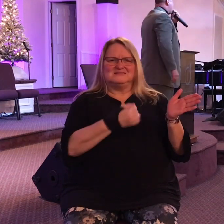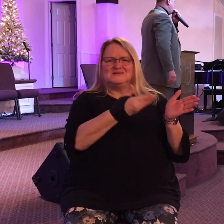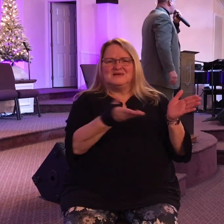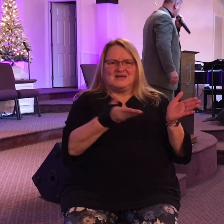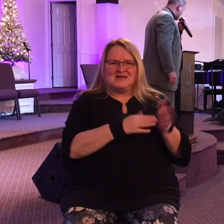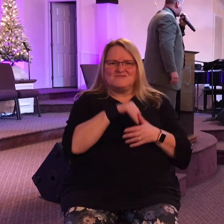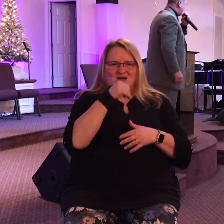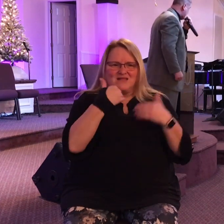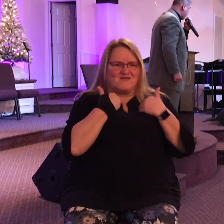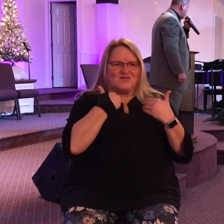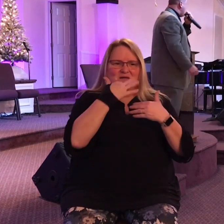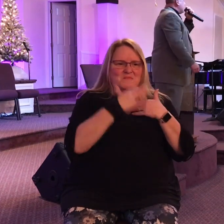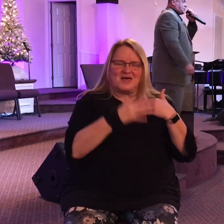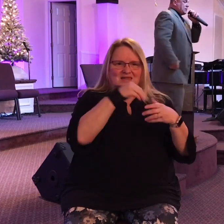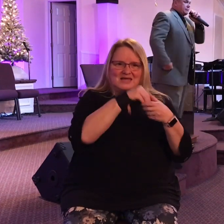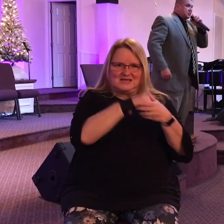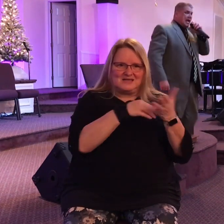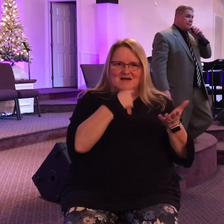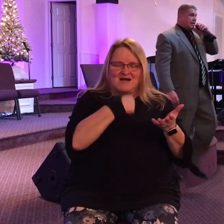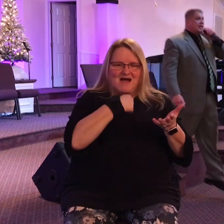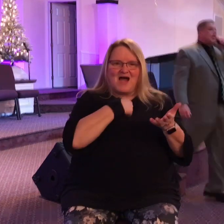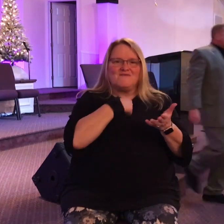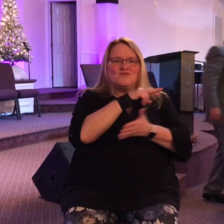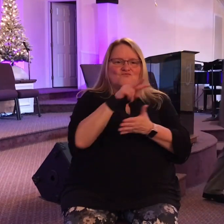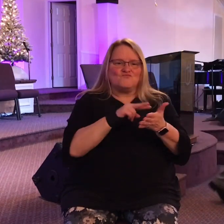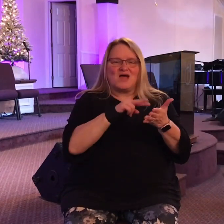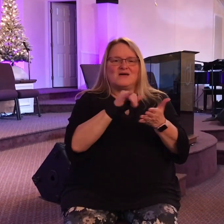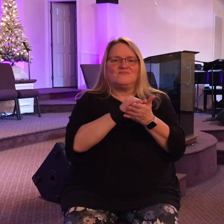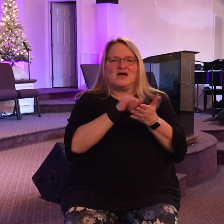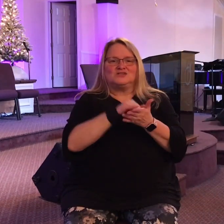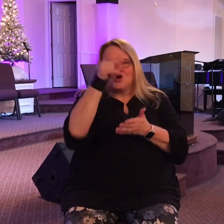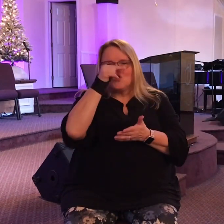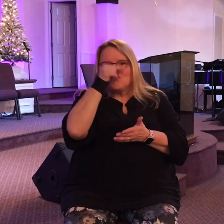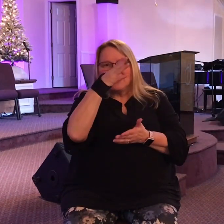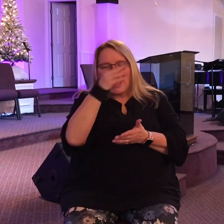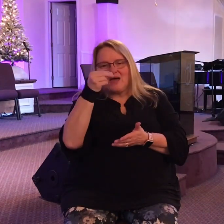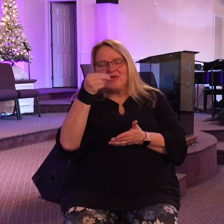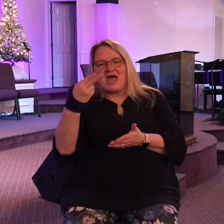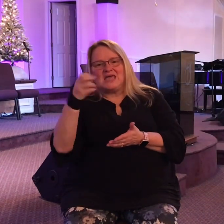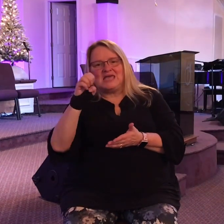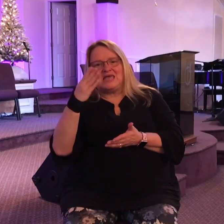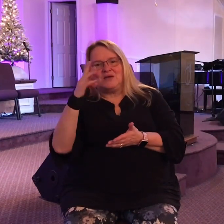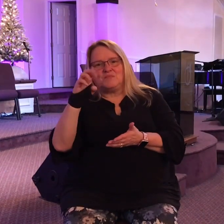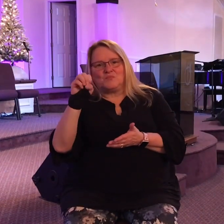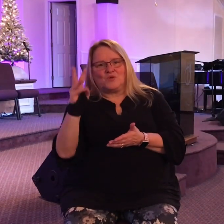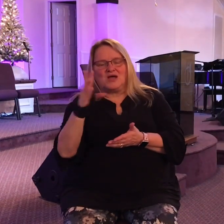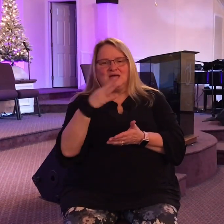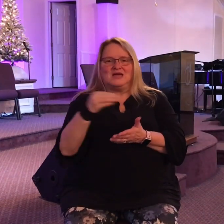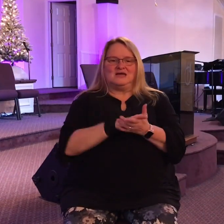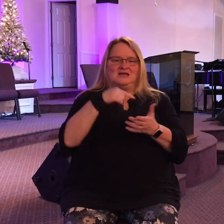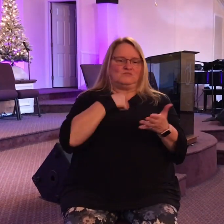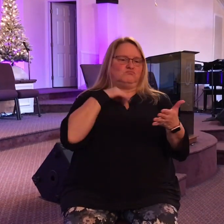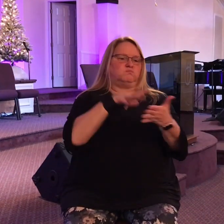to me. I have read the Greek and the Hebrew, spent so much time in it, and the Latin. I've done it all. I've had the upper